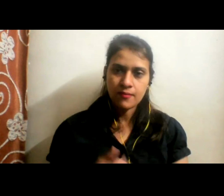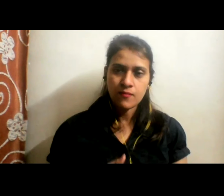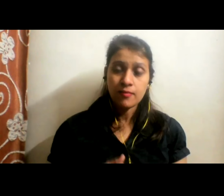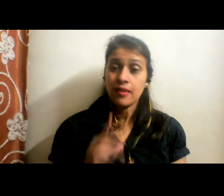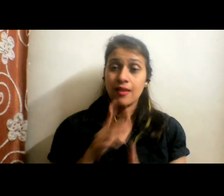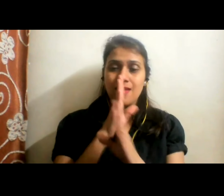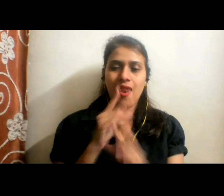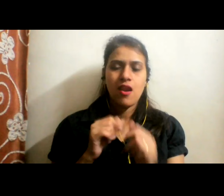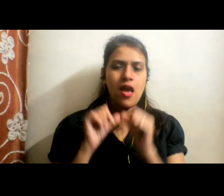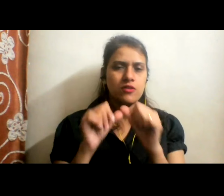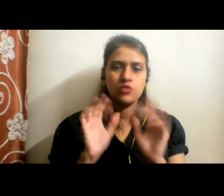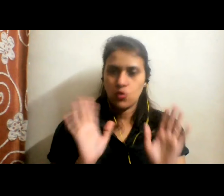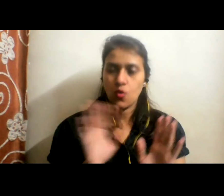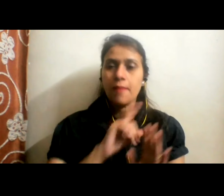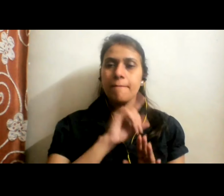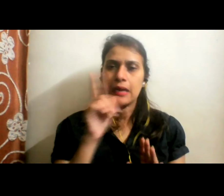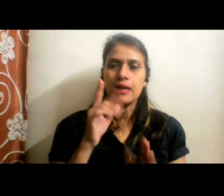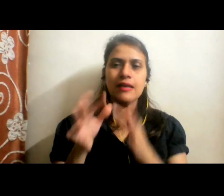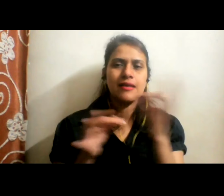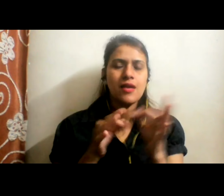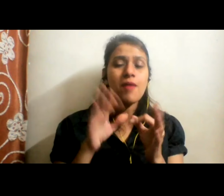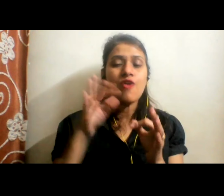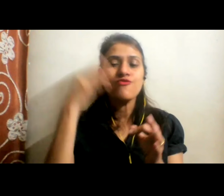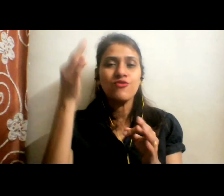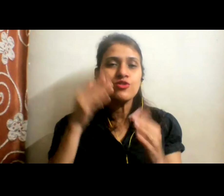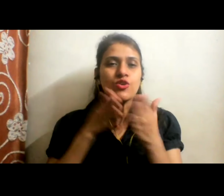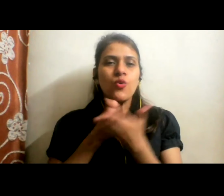I can tell you how you can go about it is,